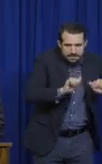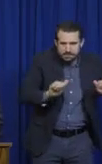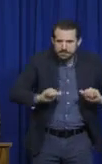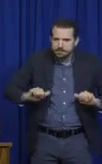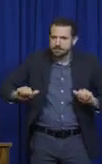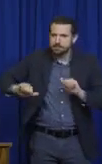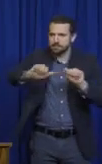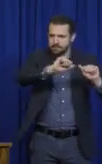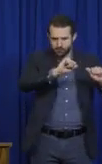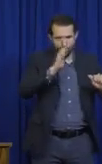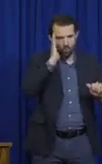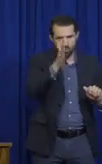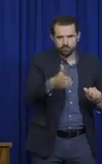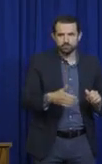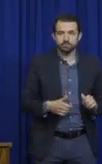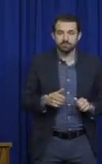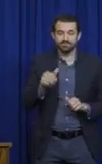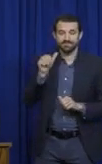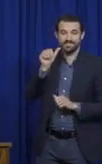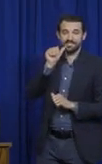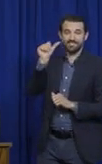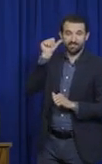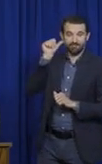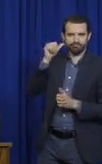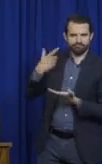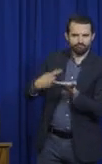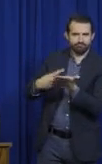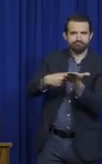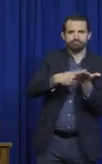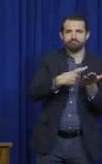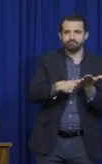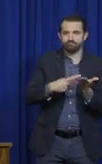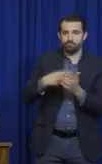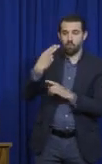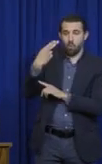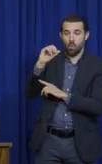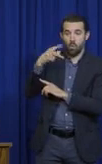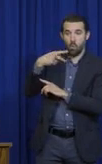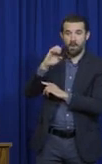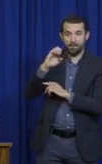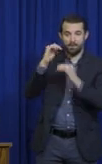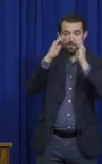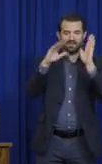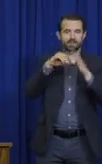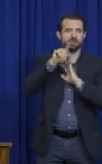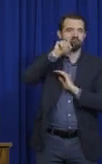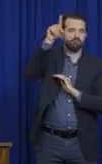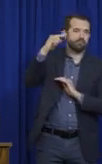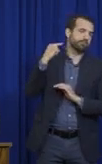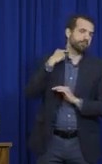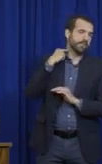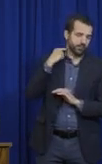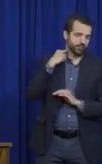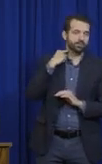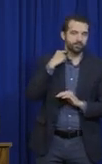Yesterday, we also talked about an outbreak at the Hope House facility in Bangor.